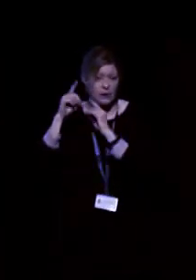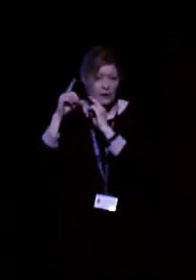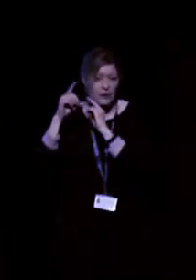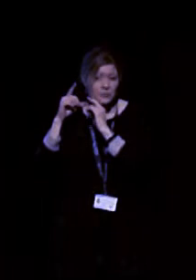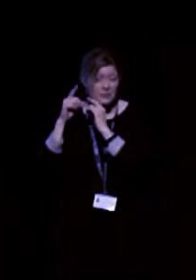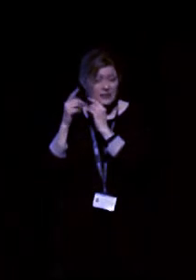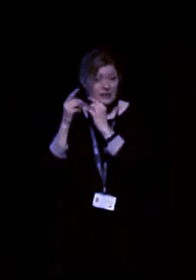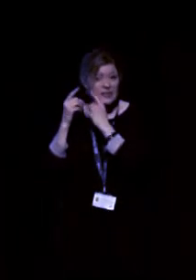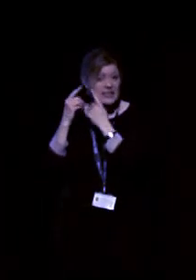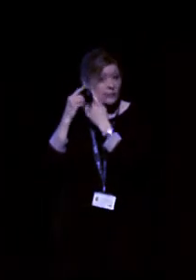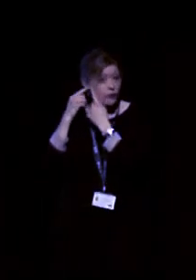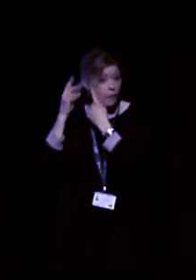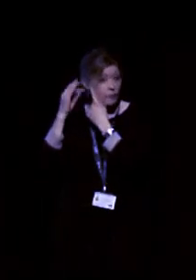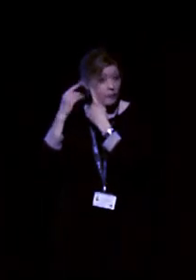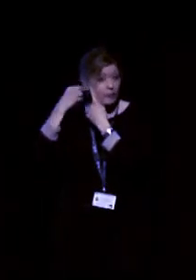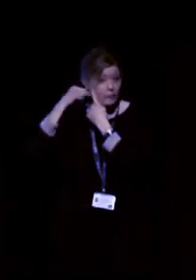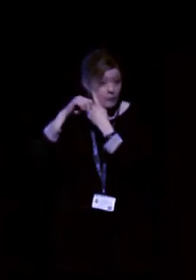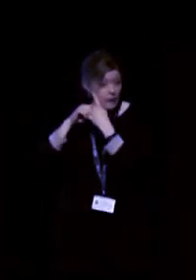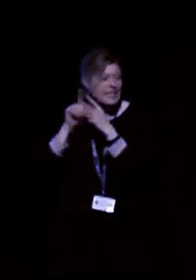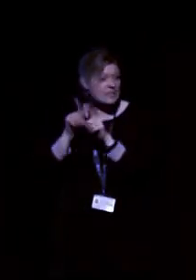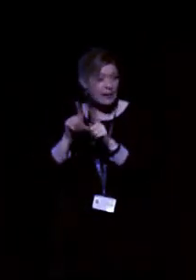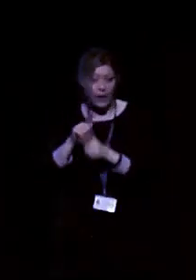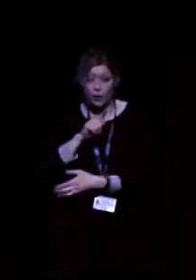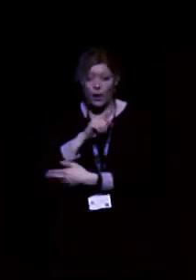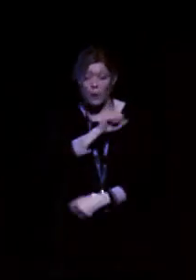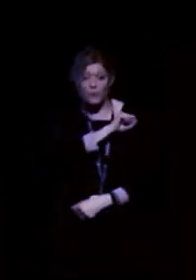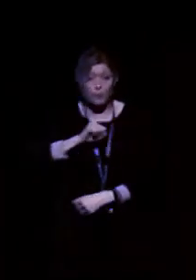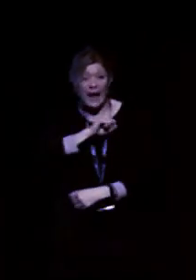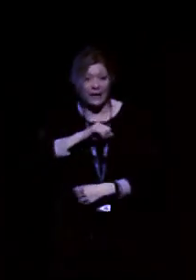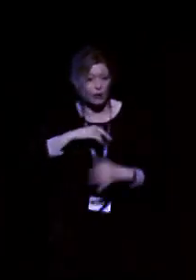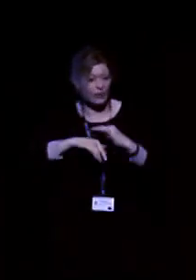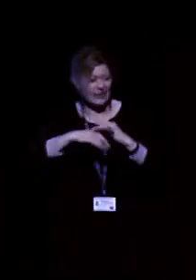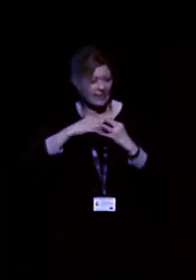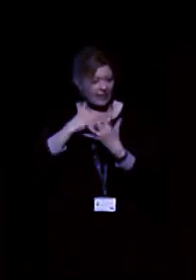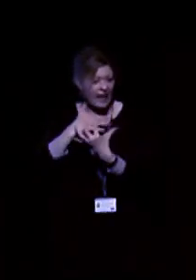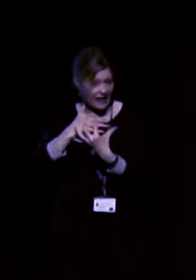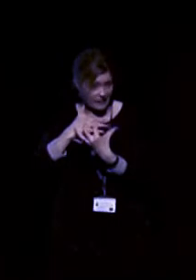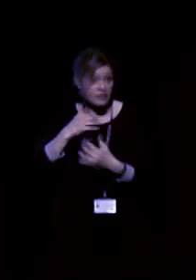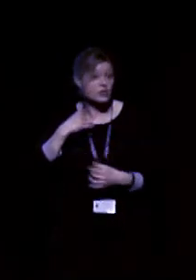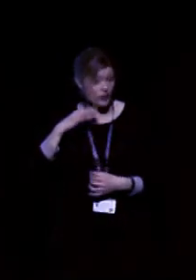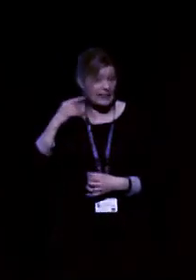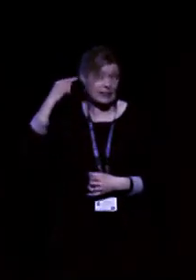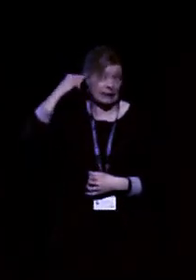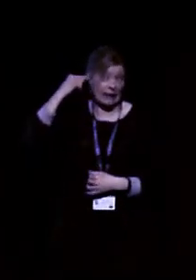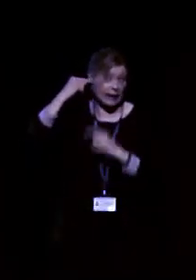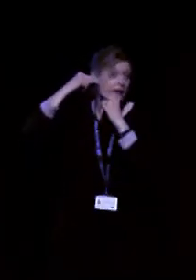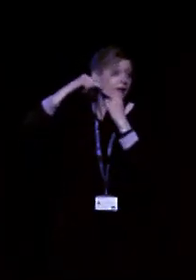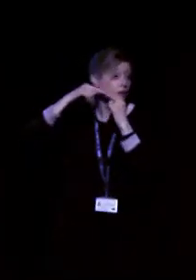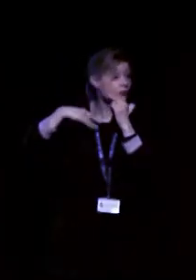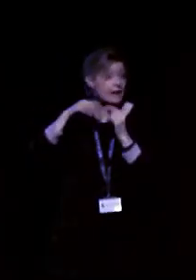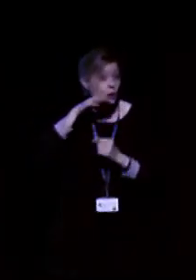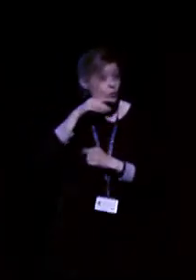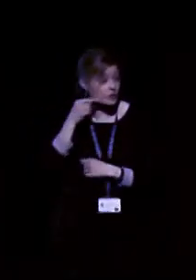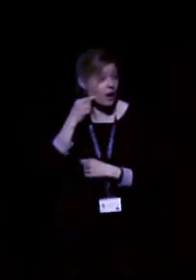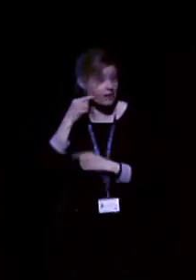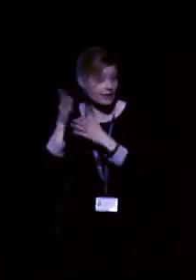like as if you were to bang your elbow, you feel it in your fingers. If you get a stimulus of the chorda tympani in the middle ear, you feel it down the side of your